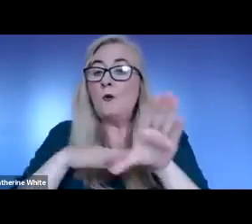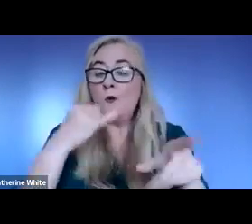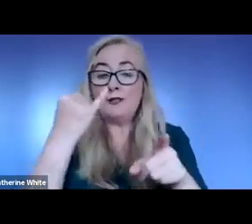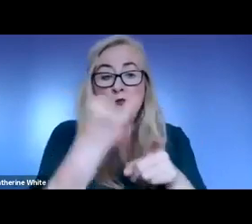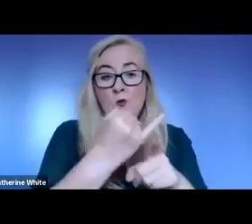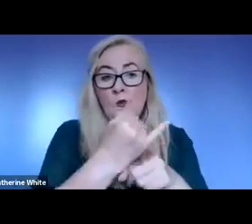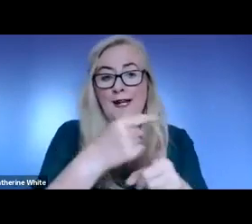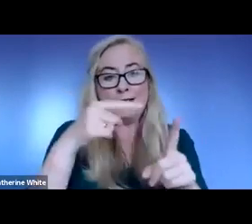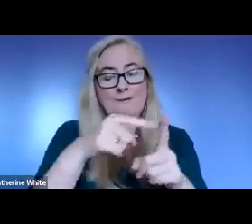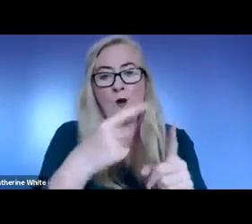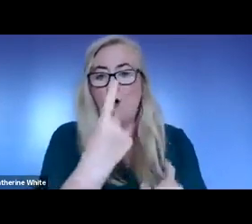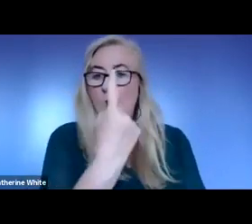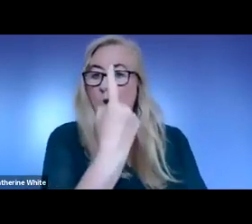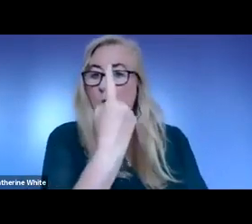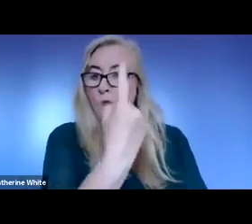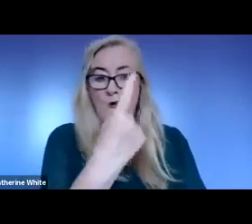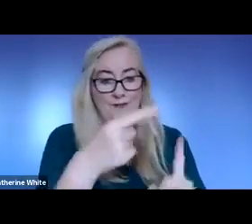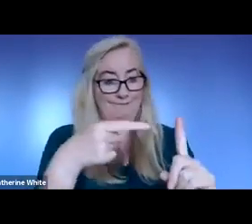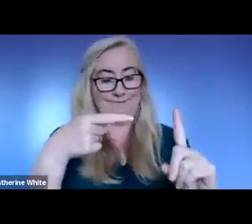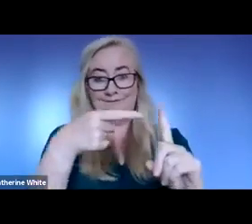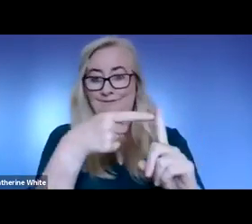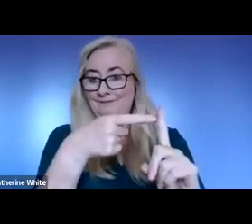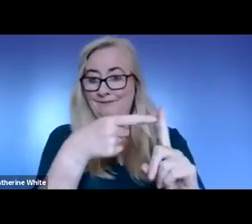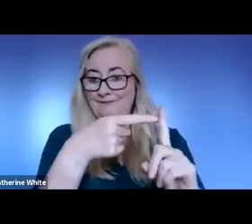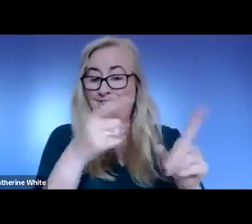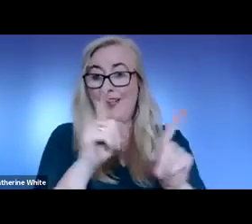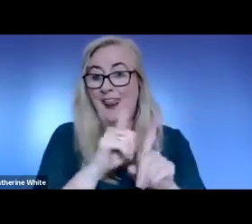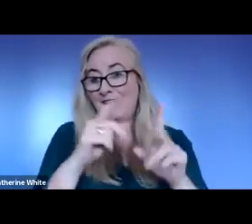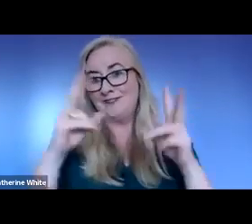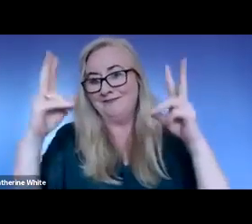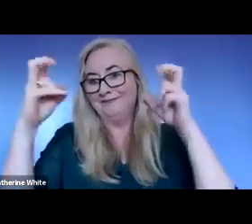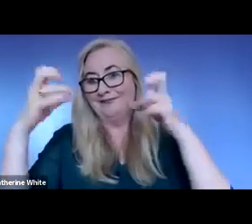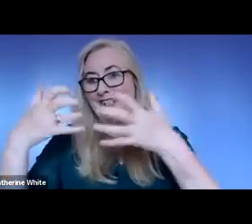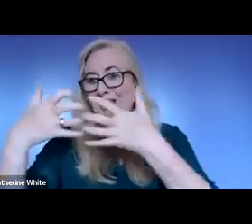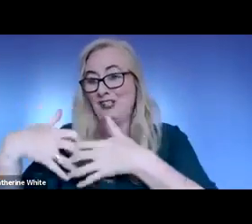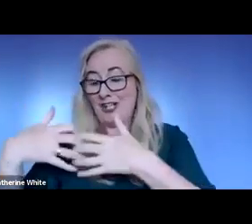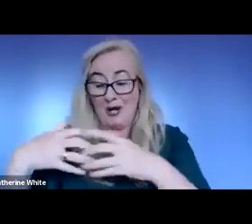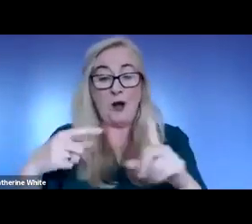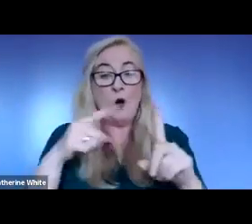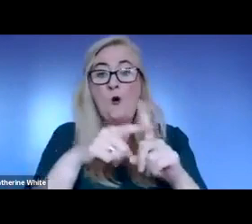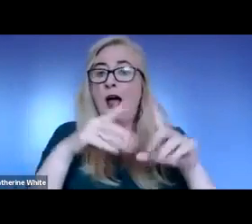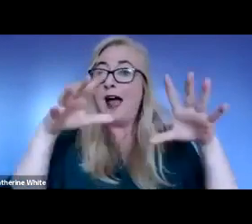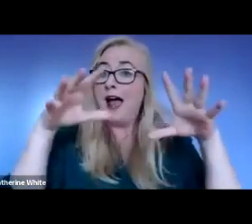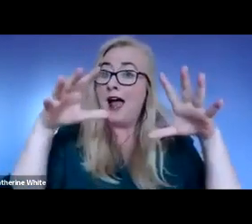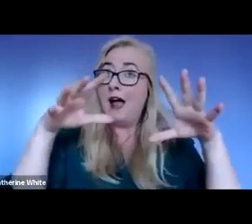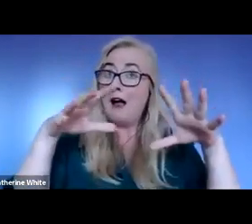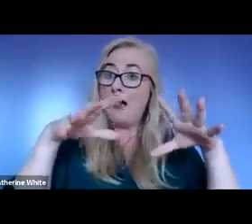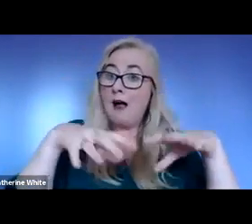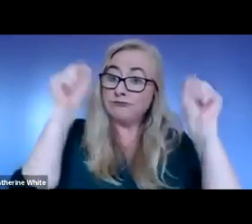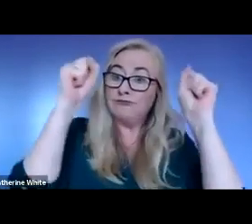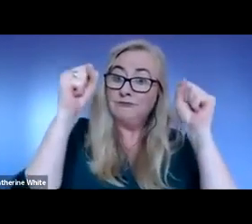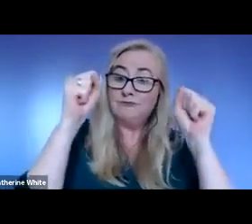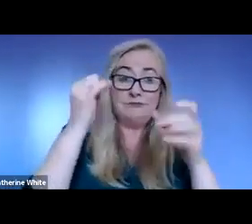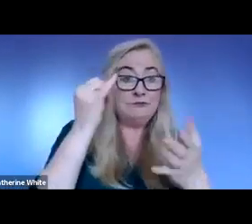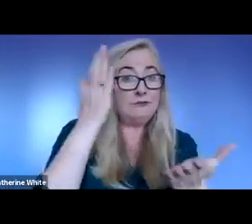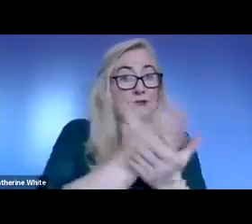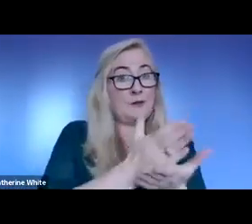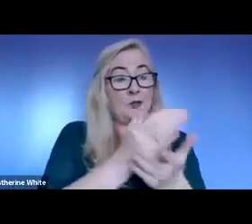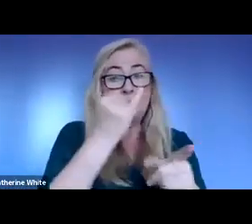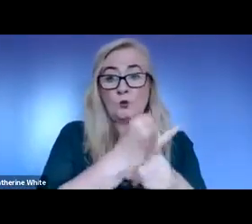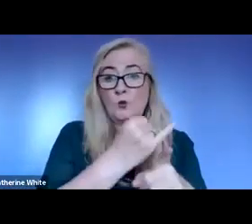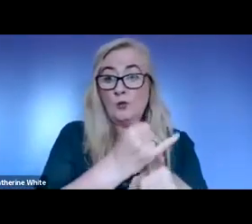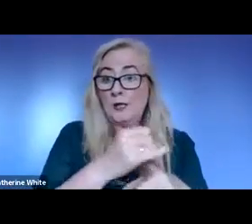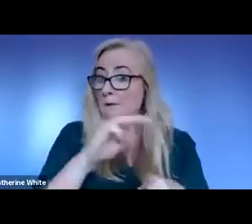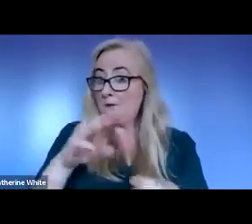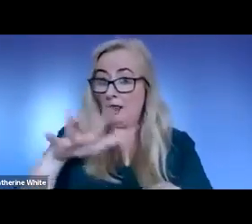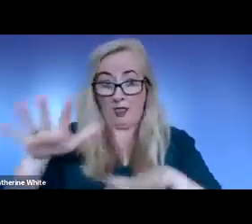was a single point of failure, like an engineering term. When the lights went out on schools, people were left fumbling around